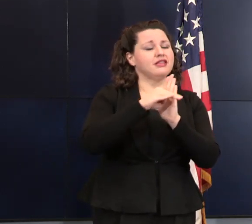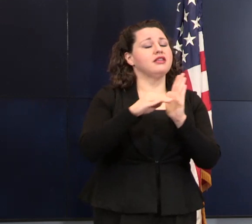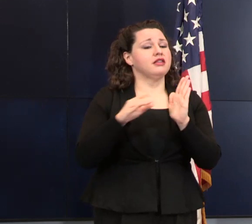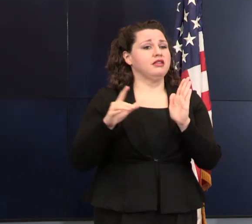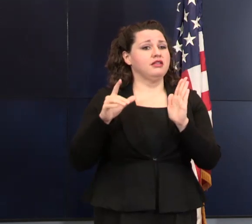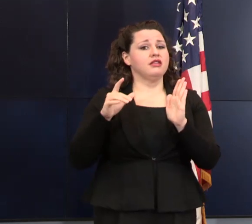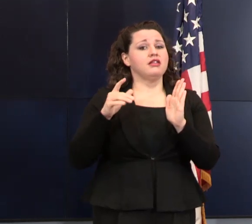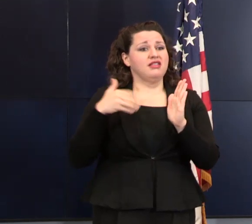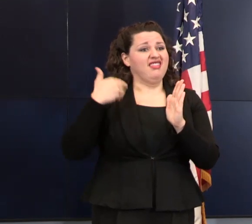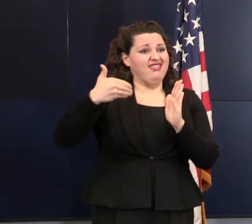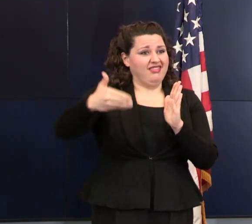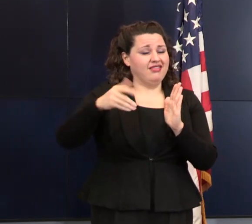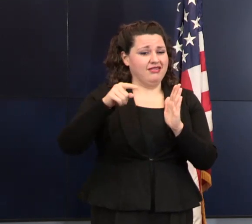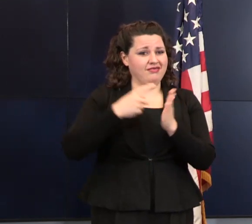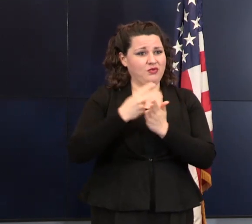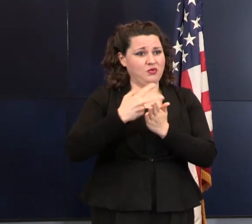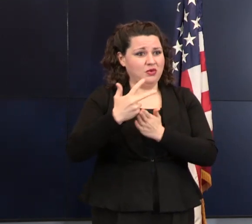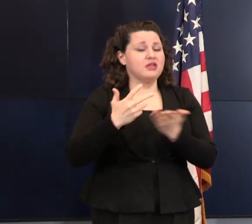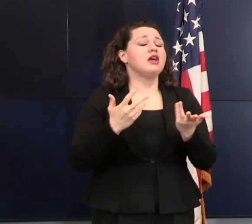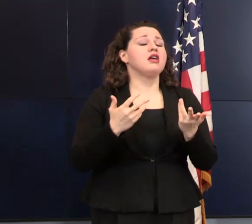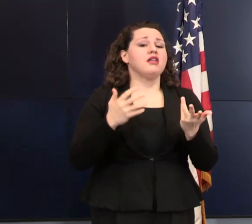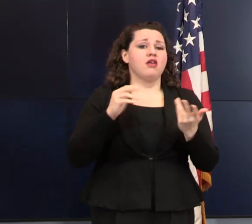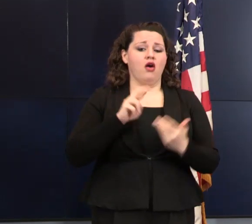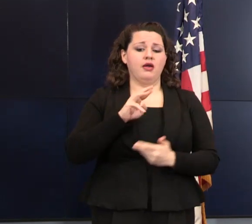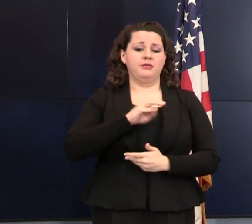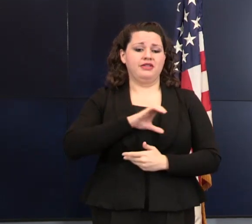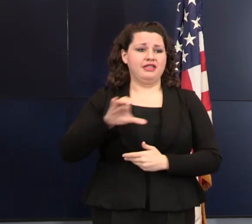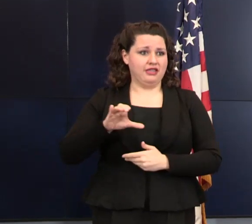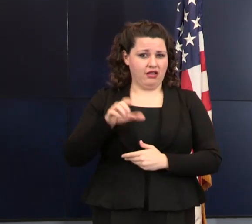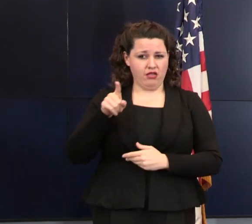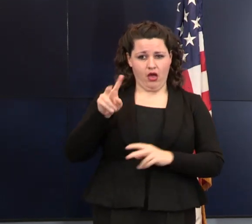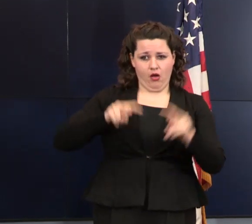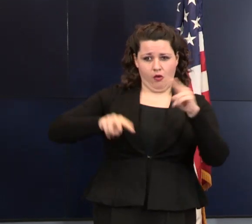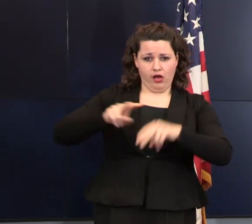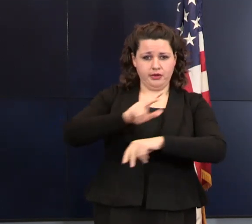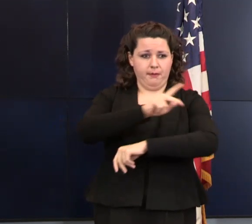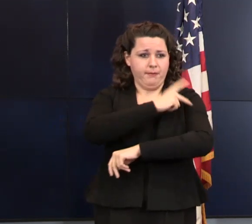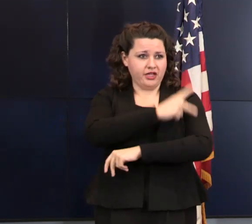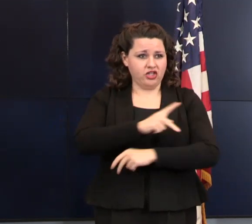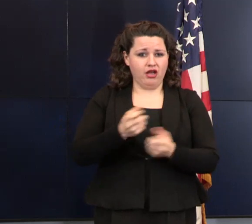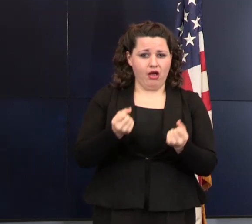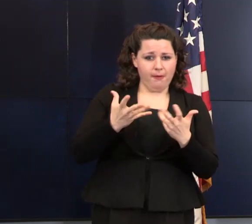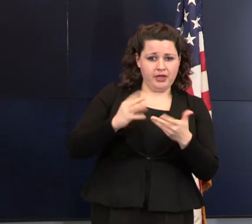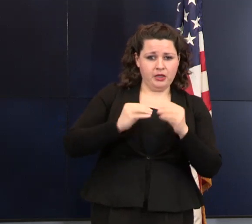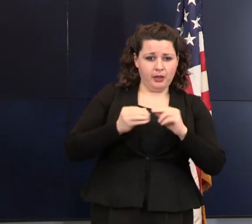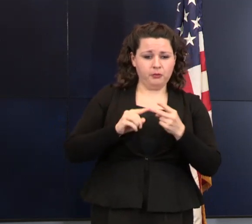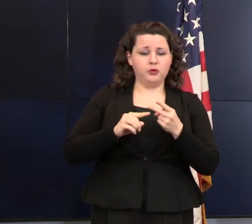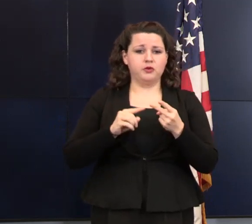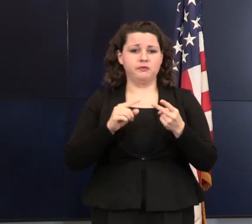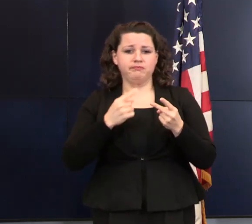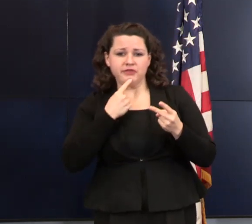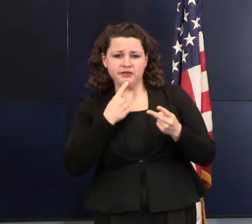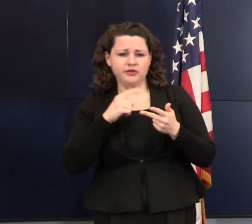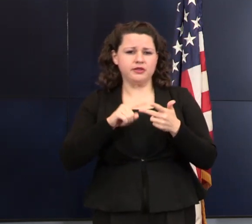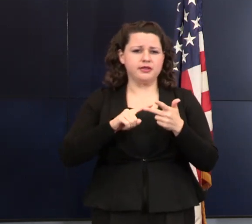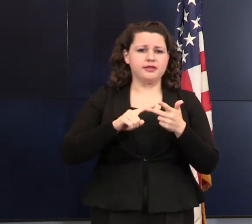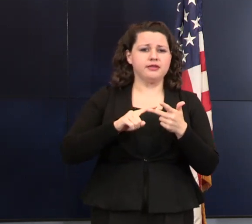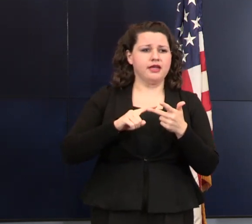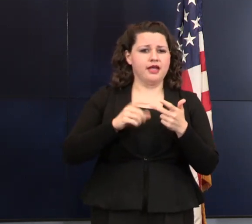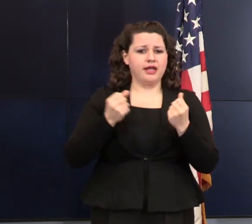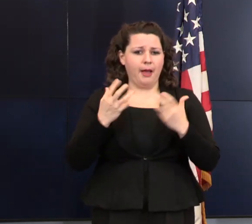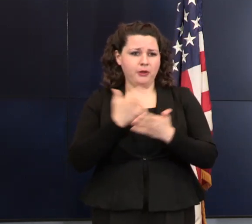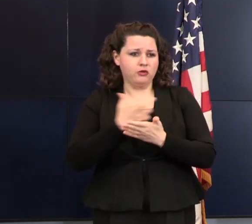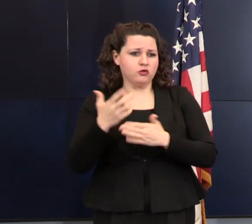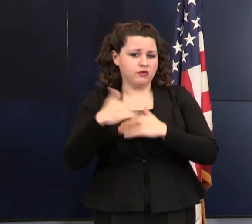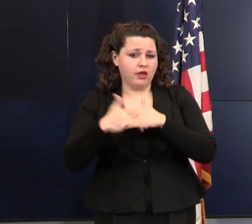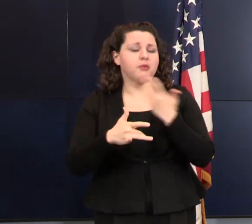the RMCC's ability to monitor patient volume, acuity, and availability of resources will better enable our